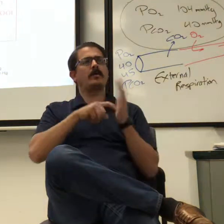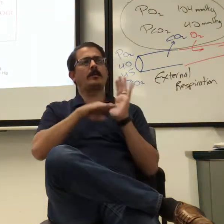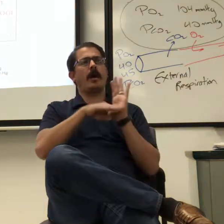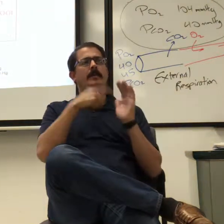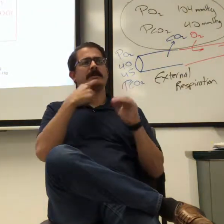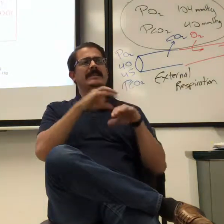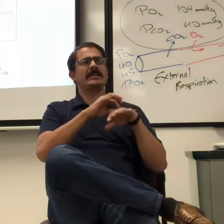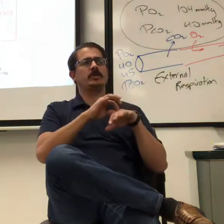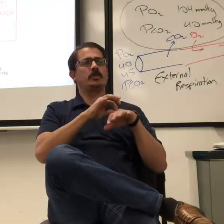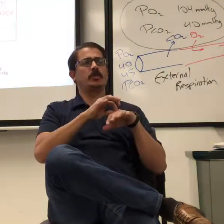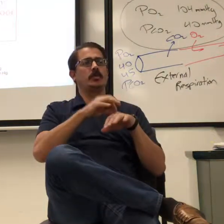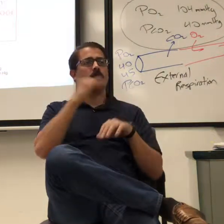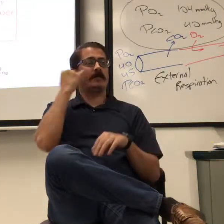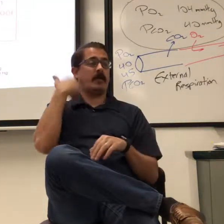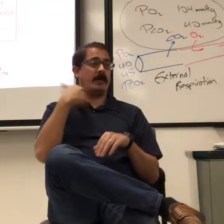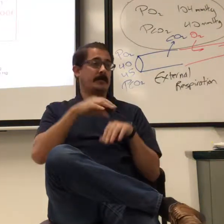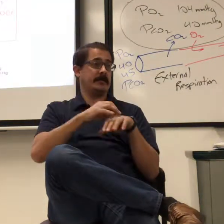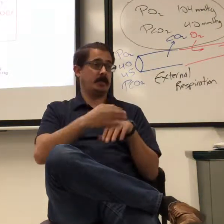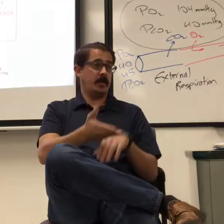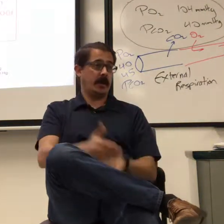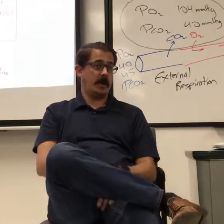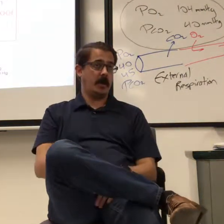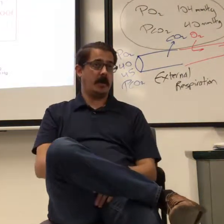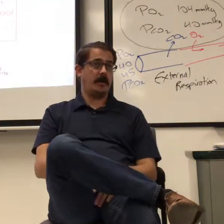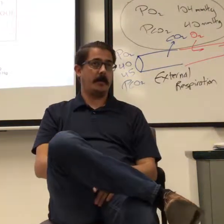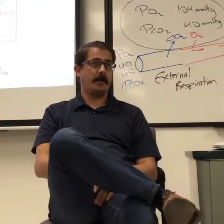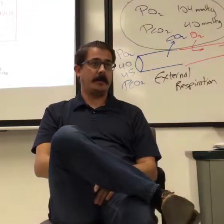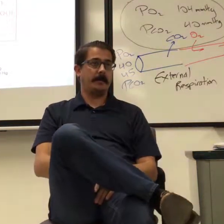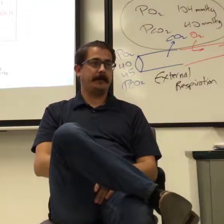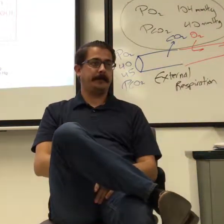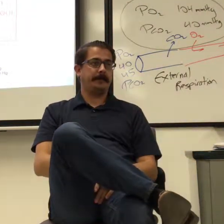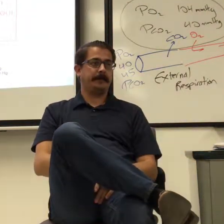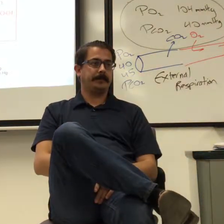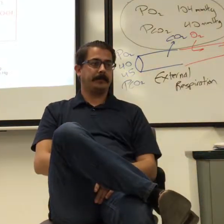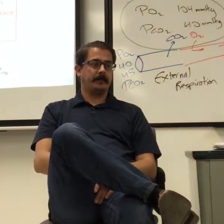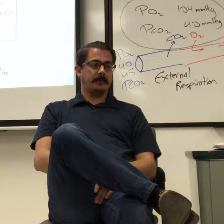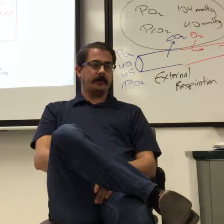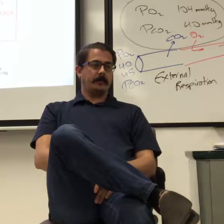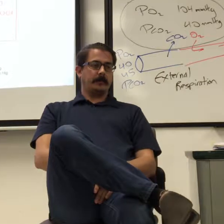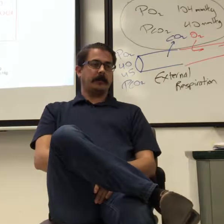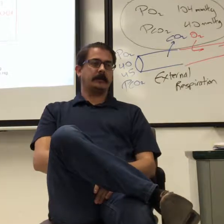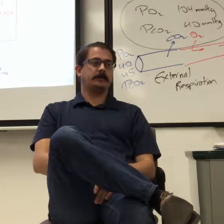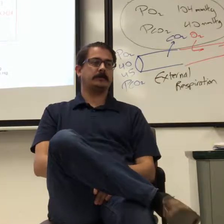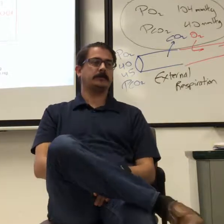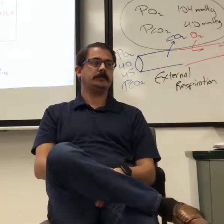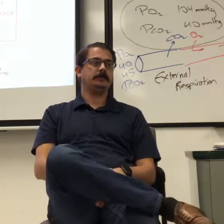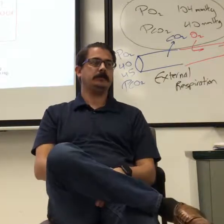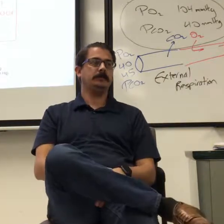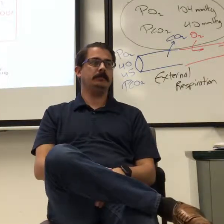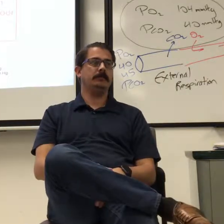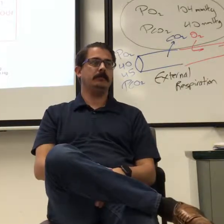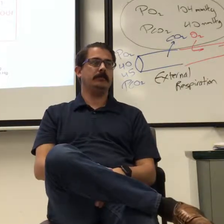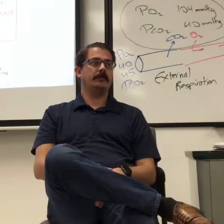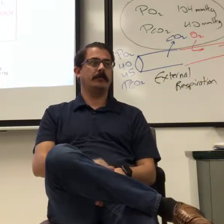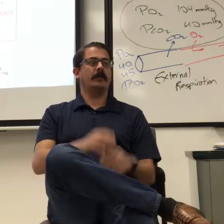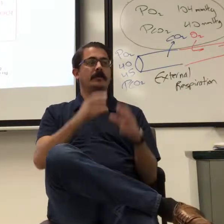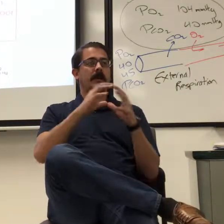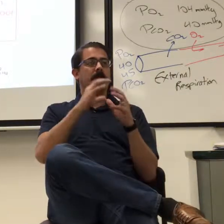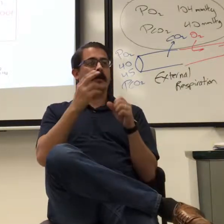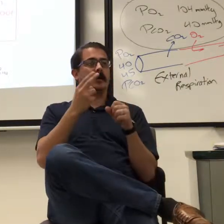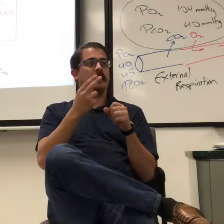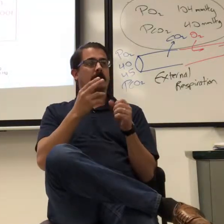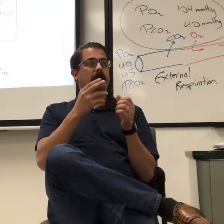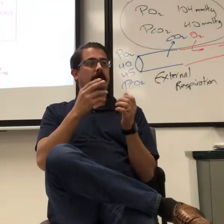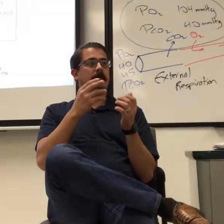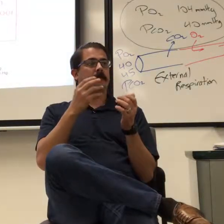let's say you have some tissues there, some moil cells, that are utilizing oxygen. And